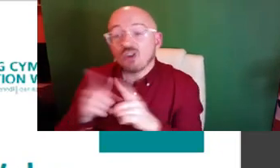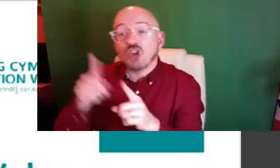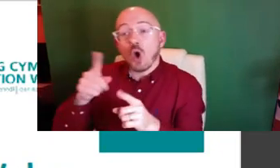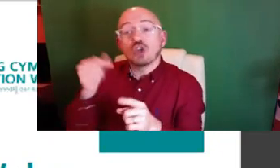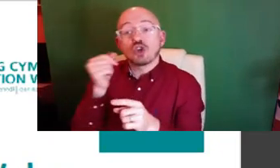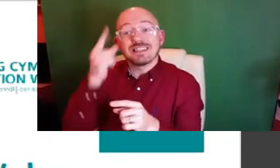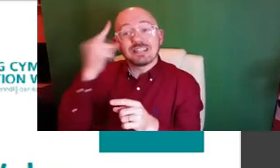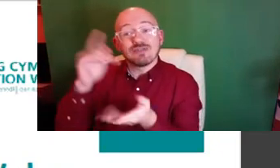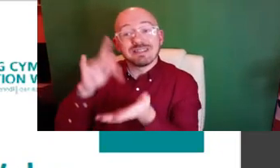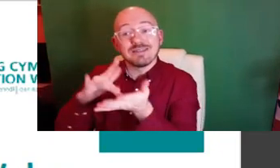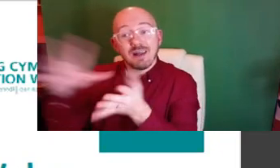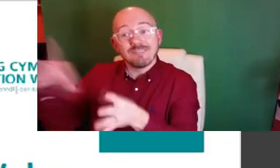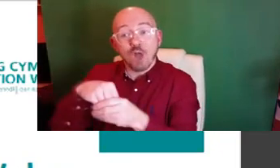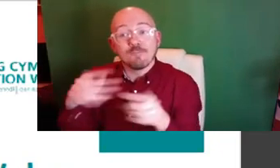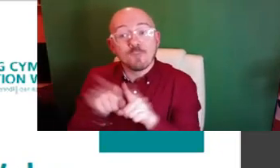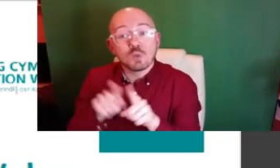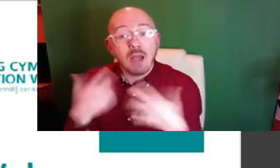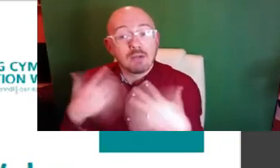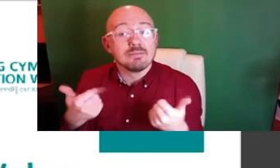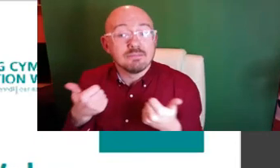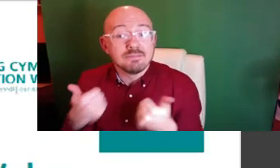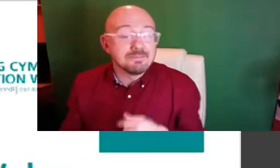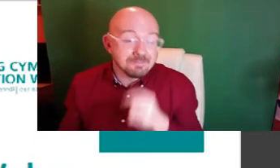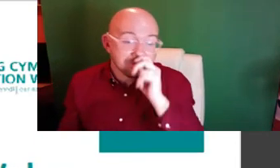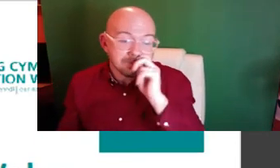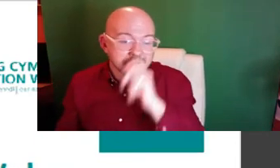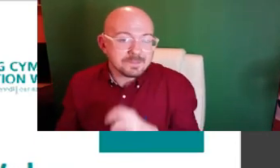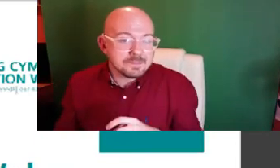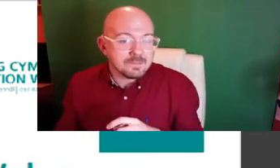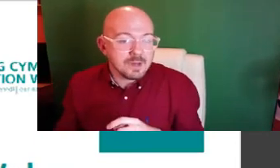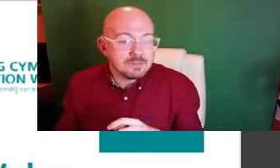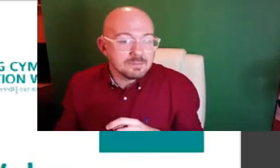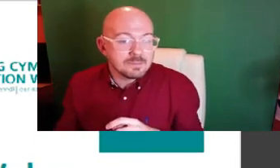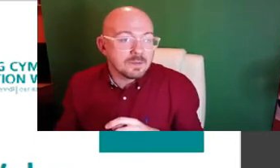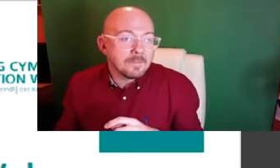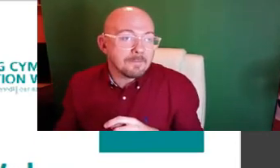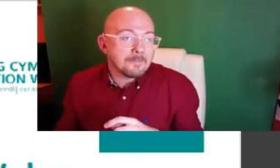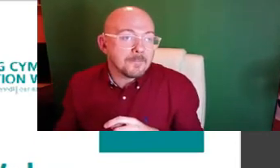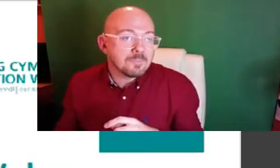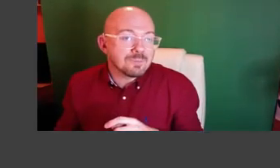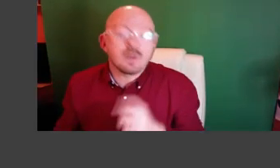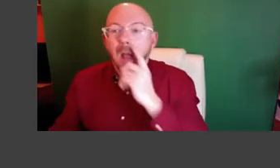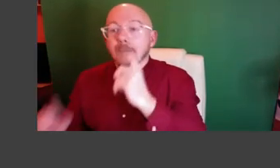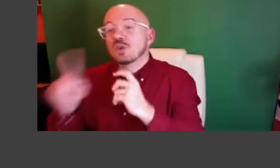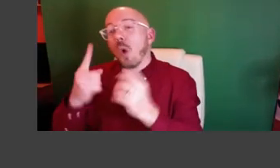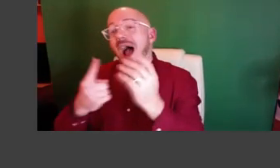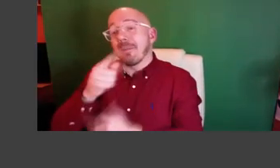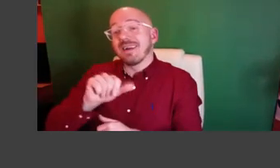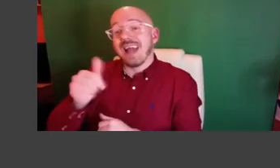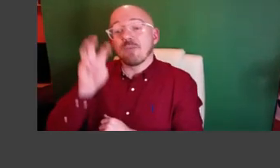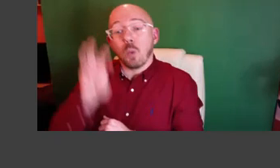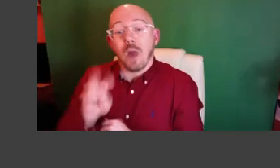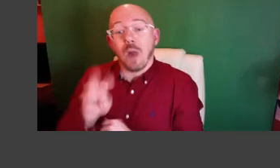for deaf BSL users through processes of feedback, and Scottish Sensory Centre have been involved in that BSL glossary process as well.